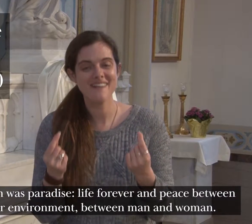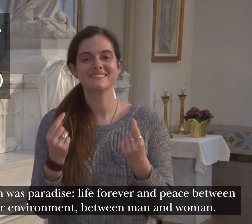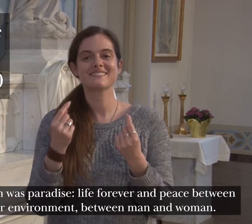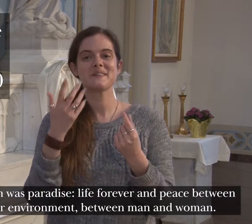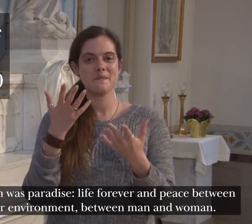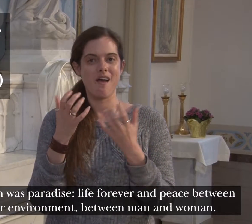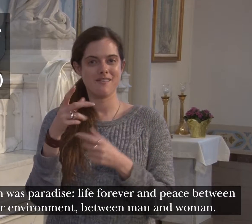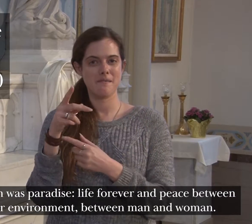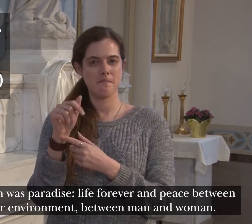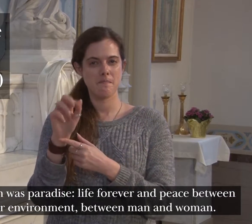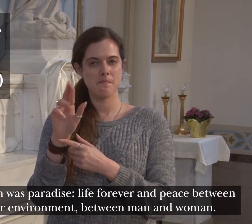paradise.